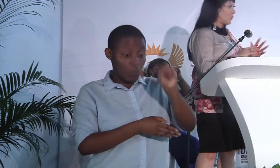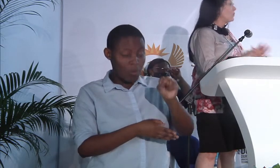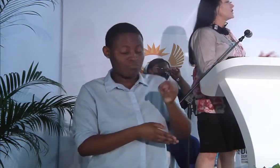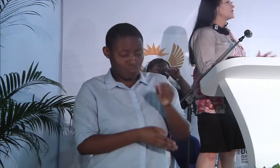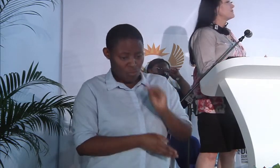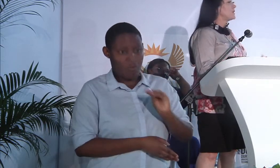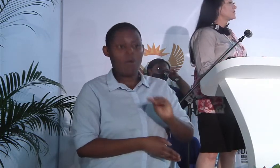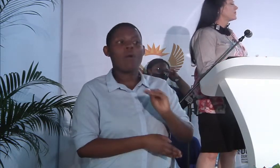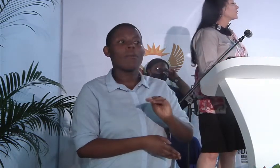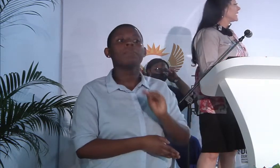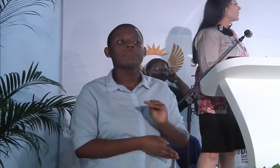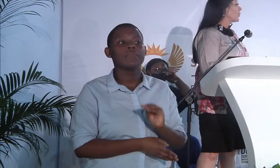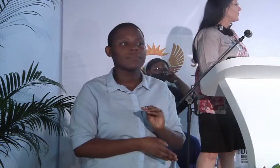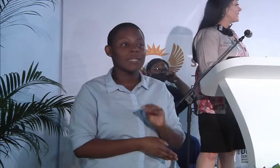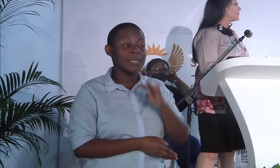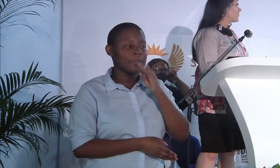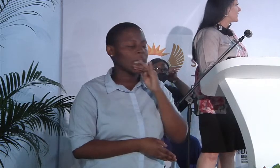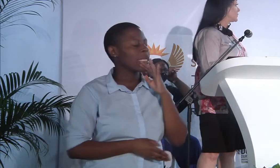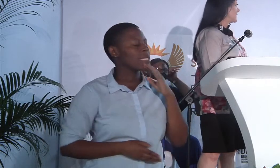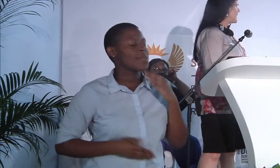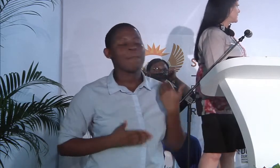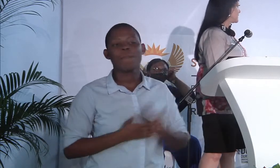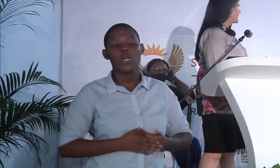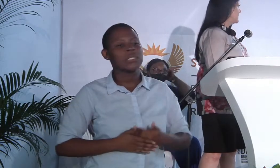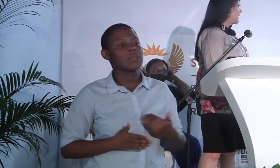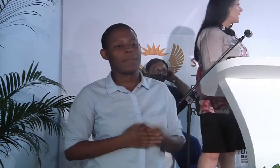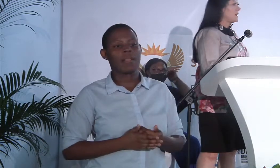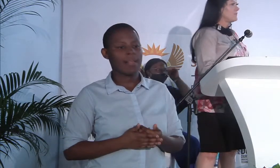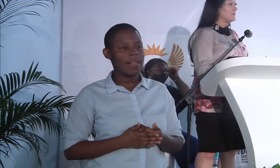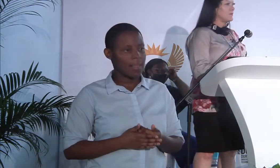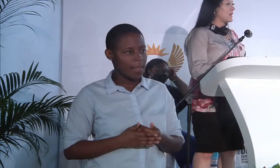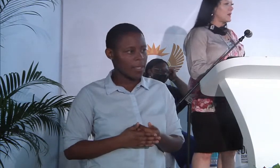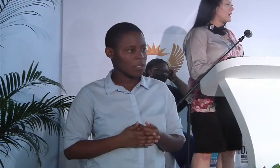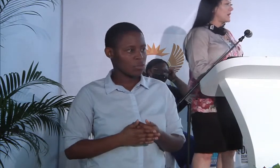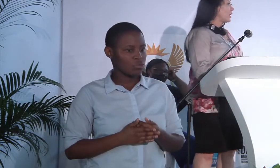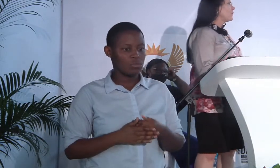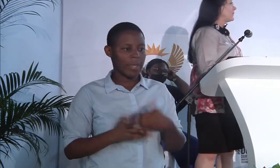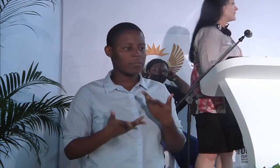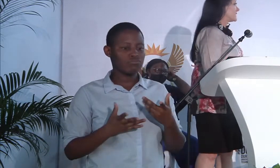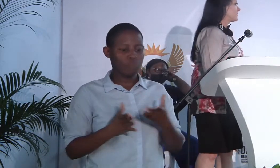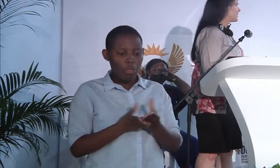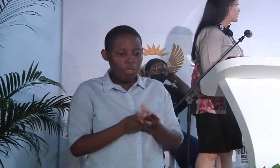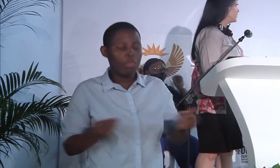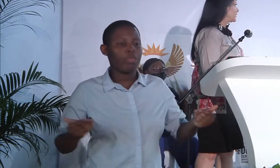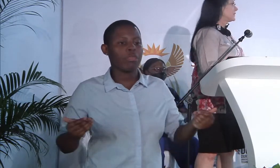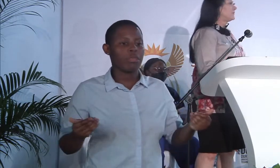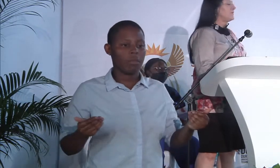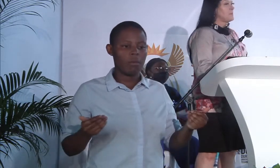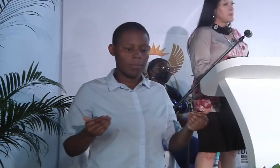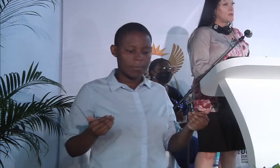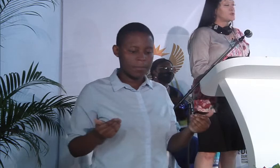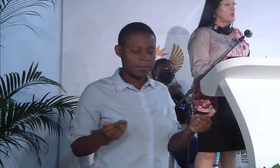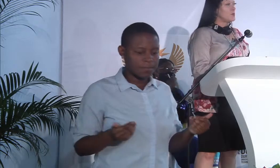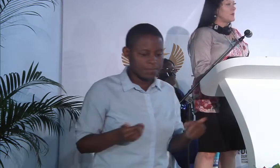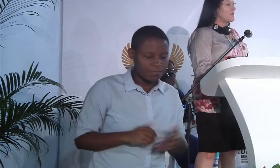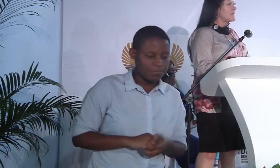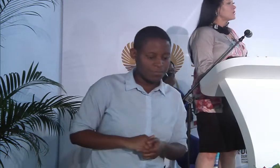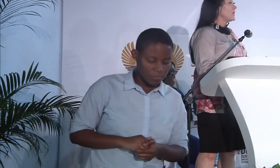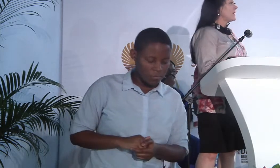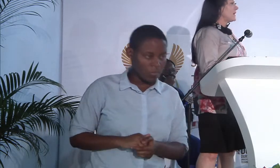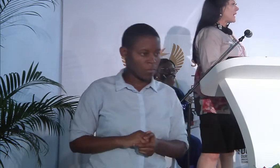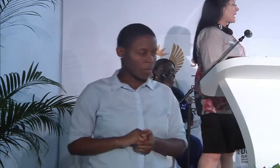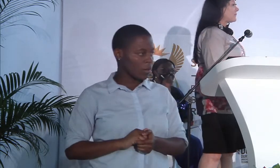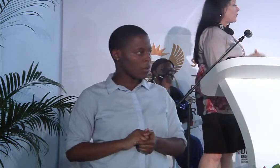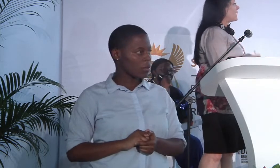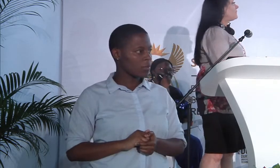It's almost impossible to get off these drugs without an opiate substitute. So that's